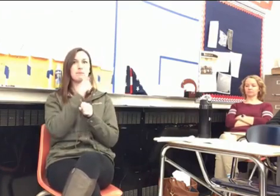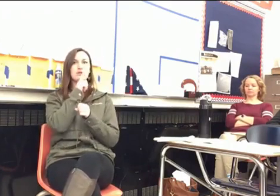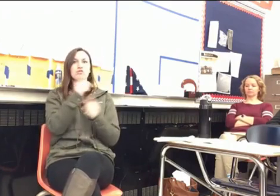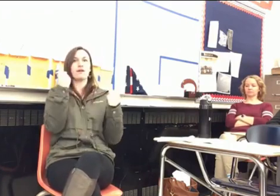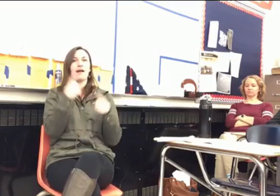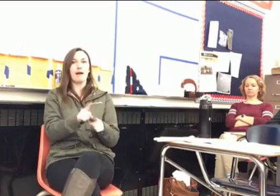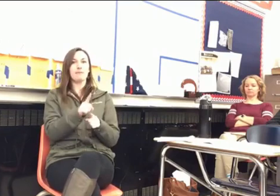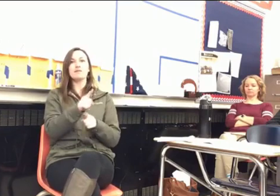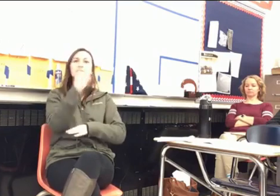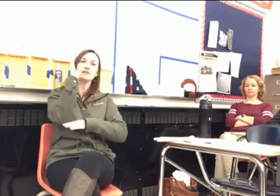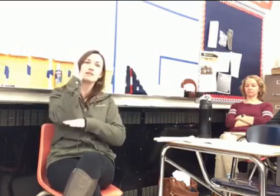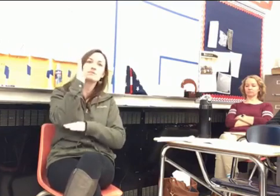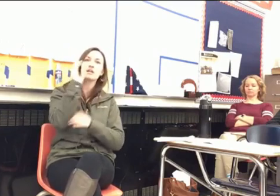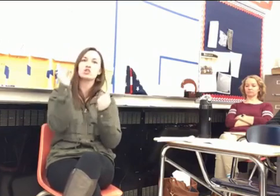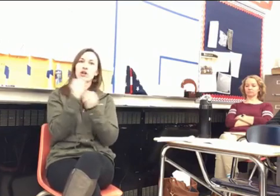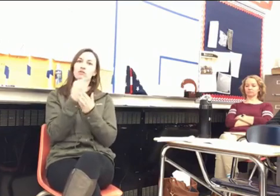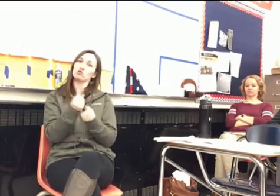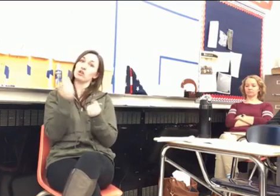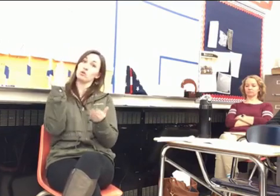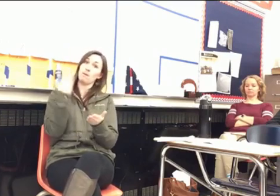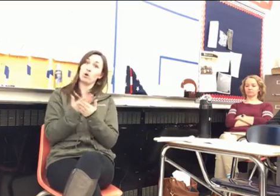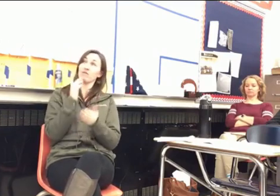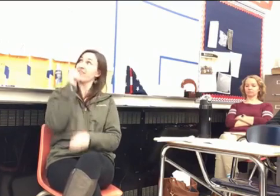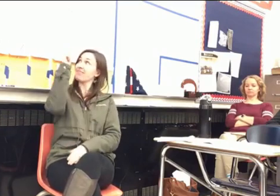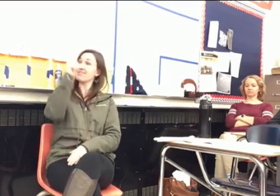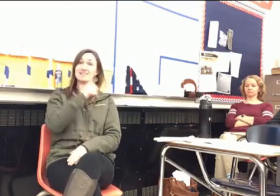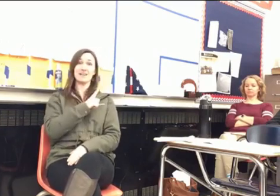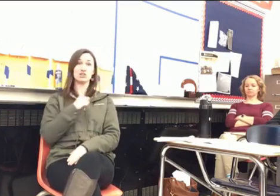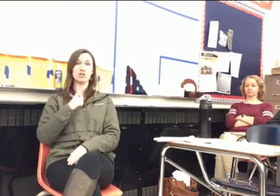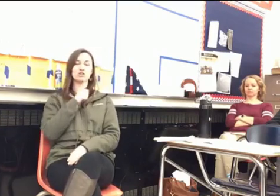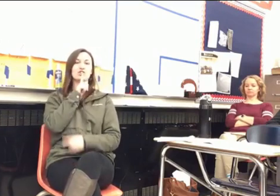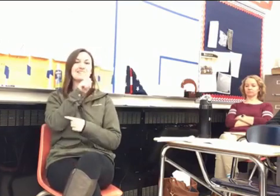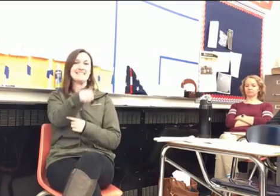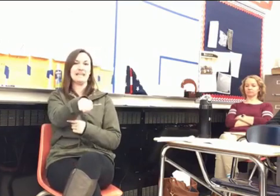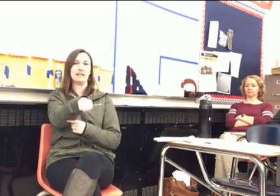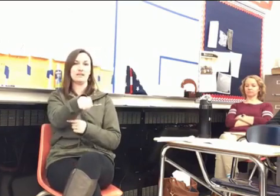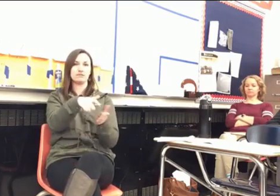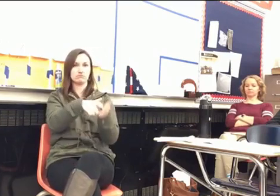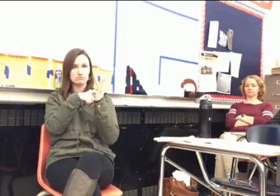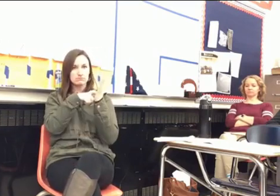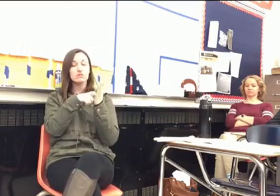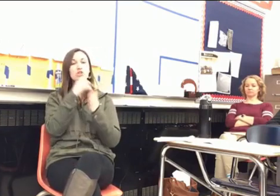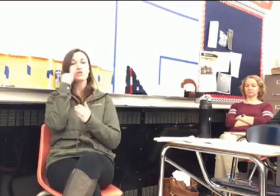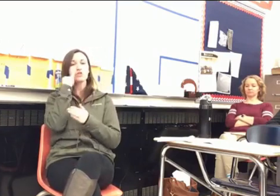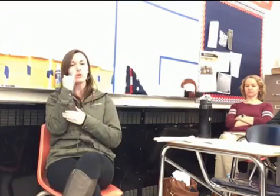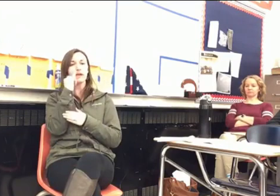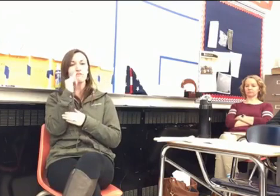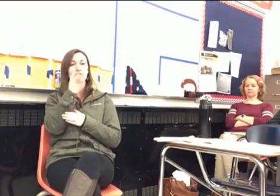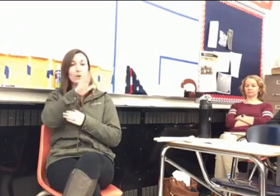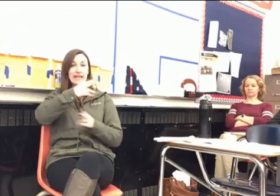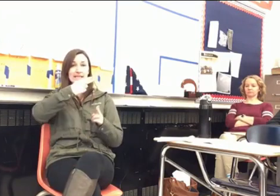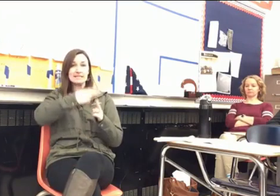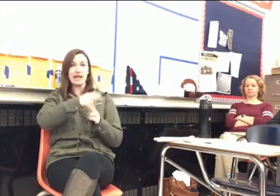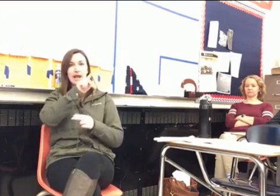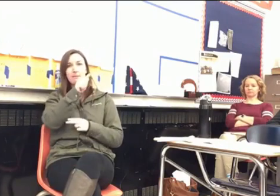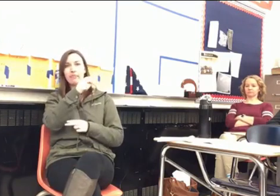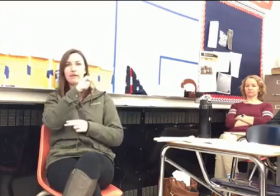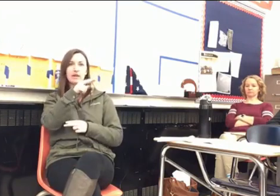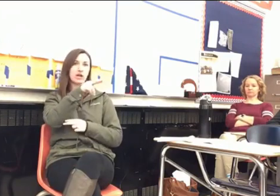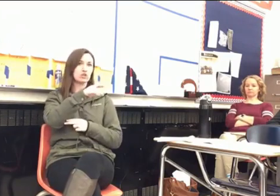can to be able to prove that this legislation is needed. Now, if you will put next to Theodore Roosevelt, he is